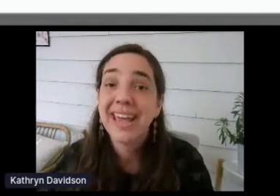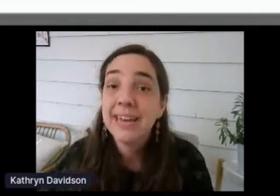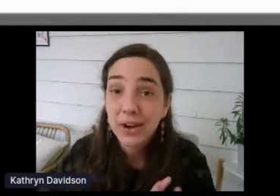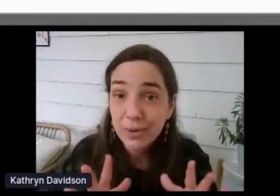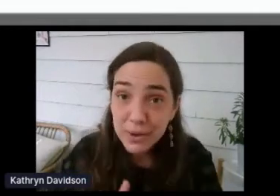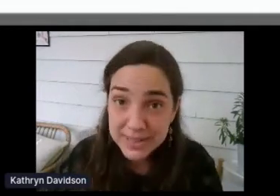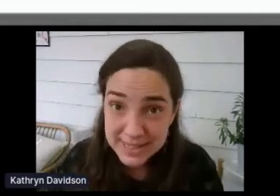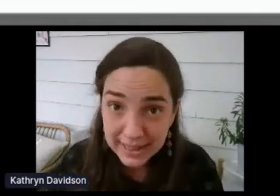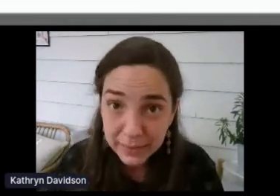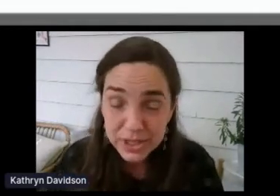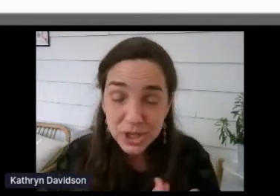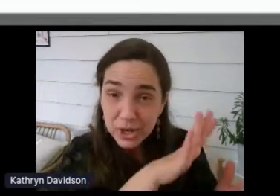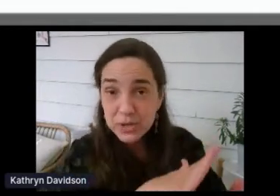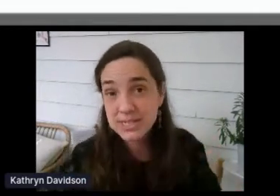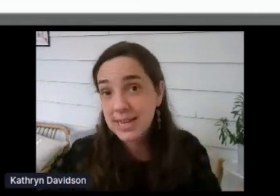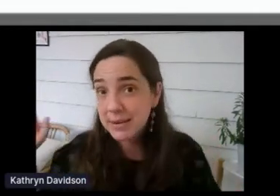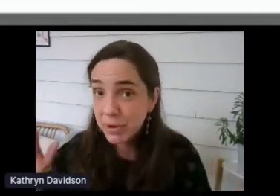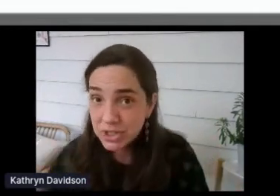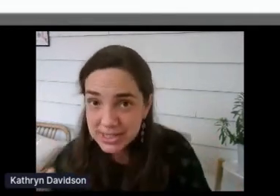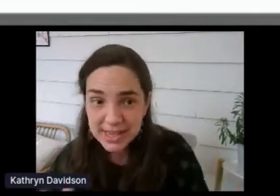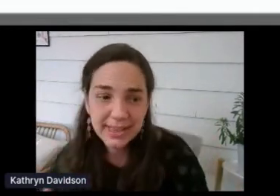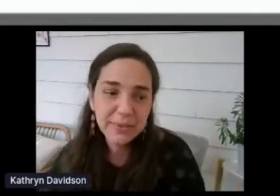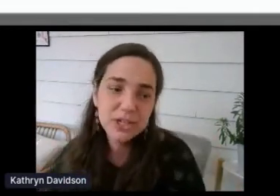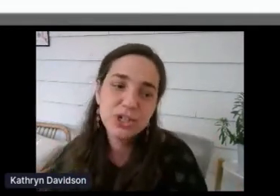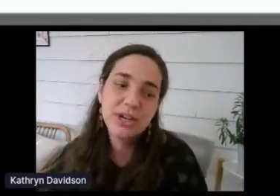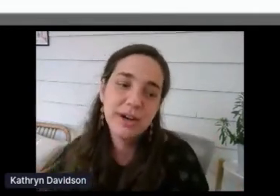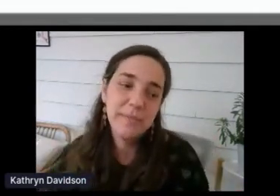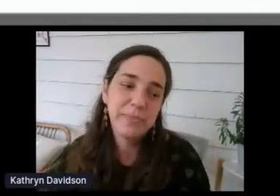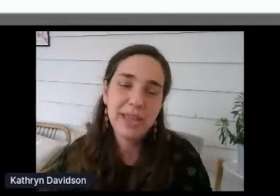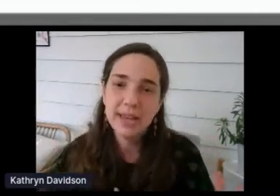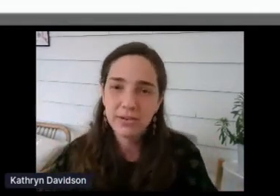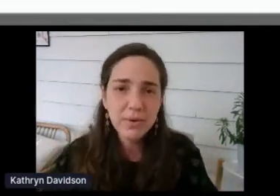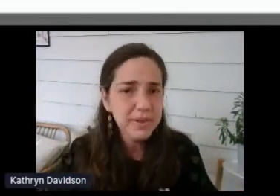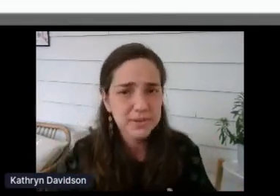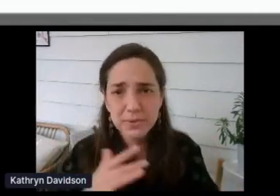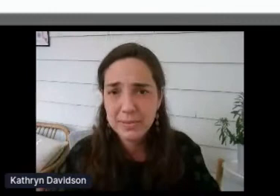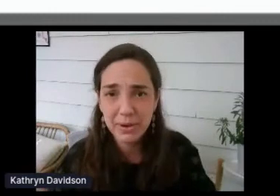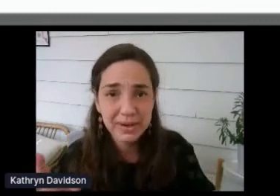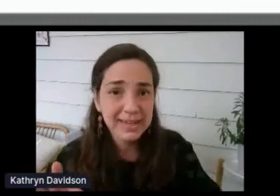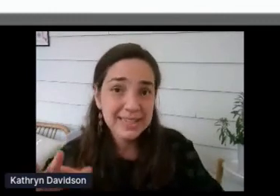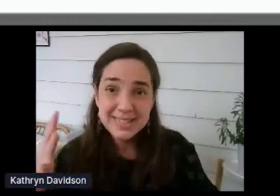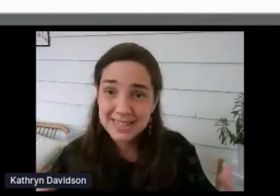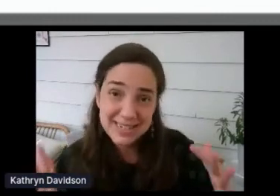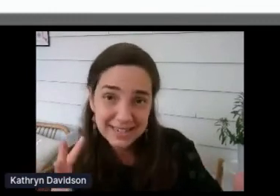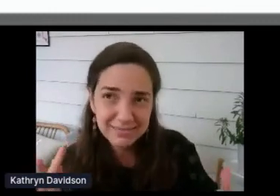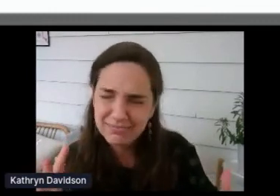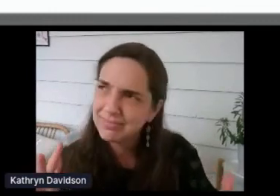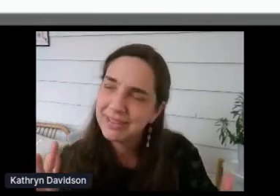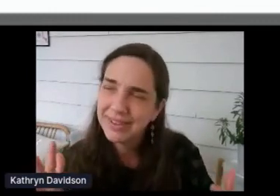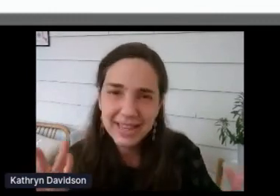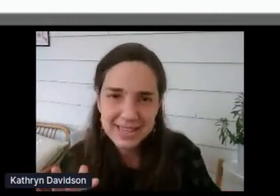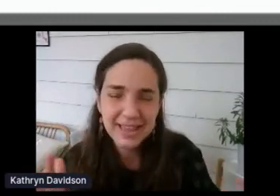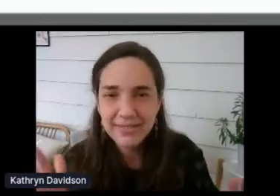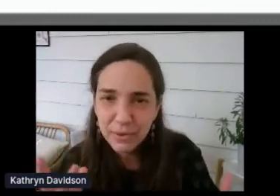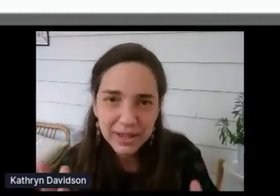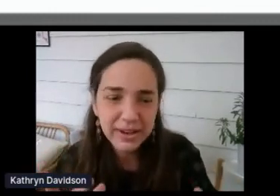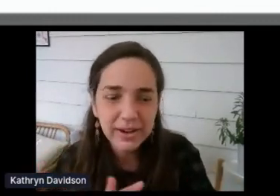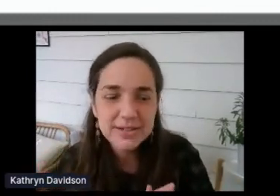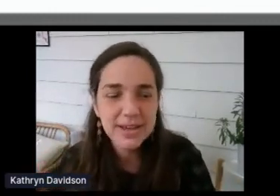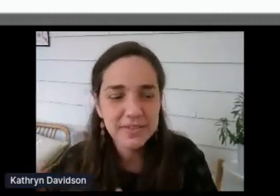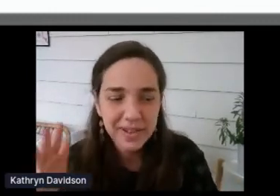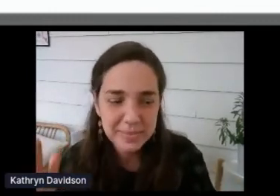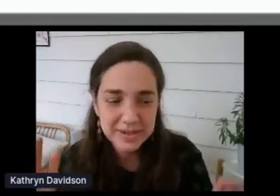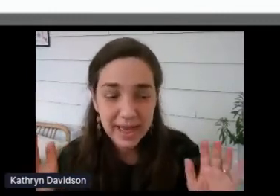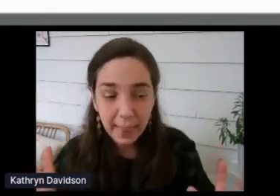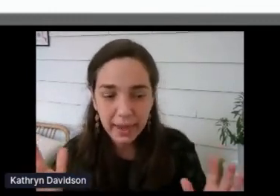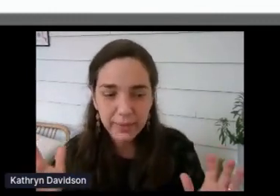collaborators looking at Nicaraguan Sign Language, which is an emerging sign language in Nicaragua. There's only about 60, even less, I think, 40